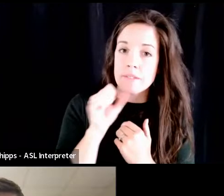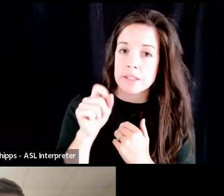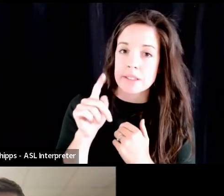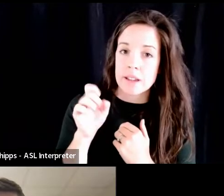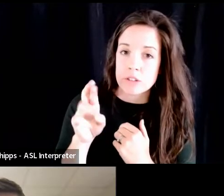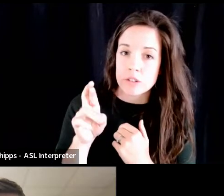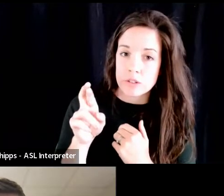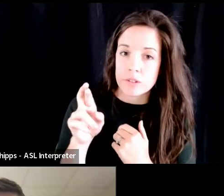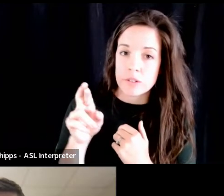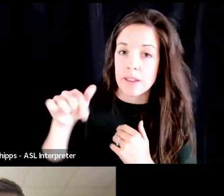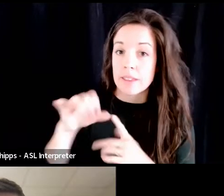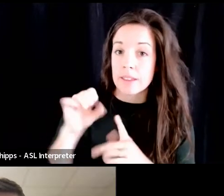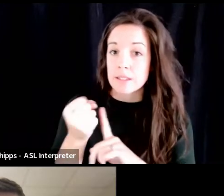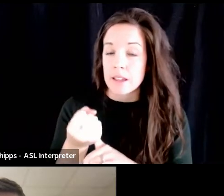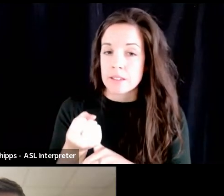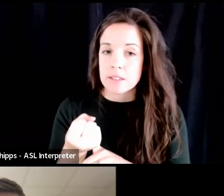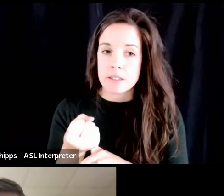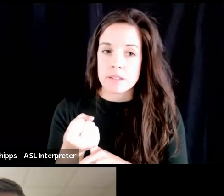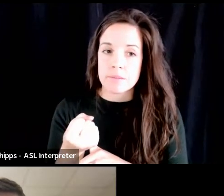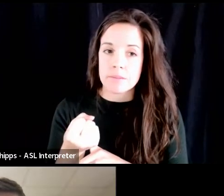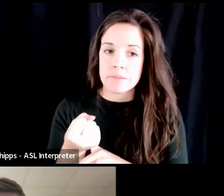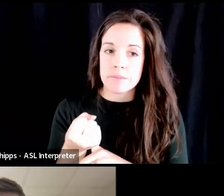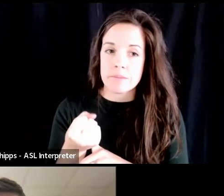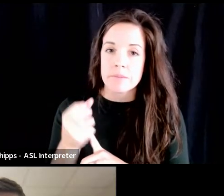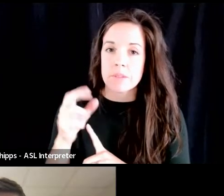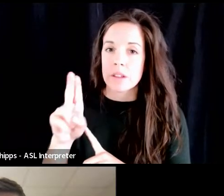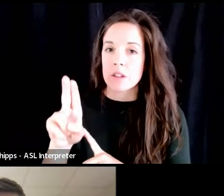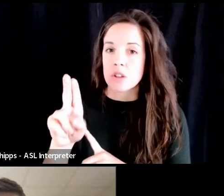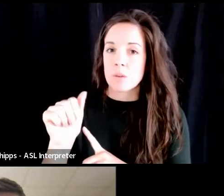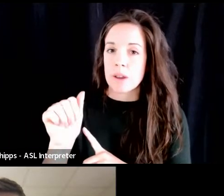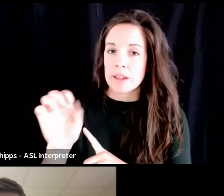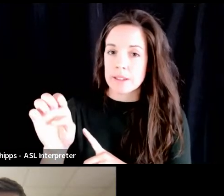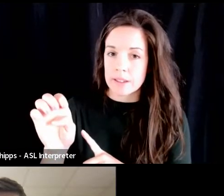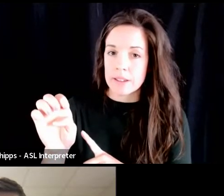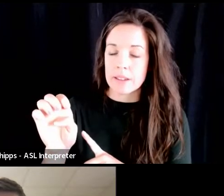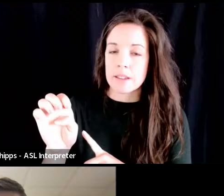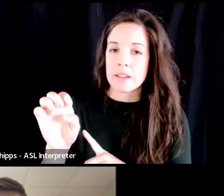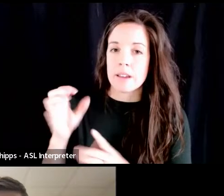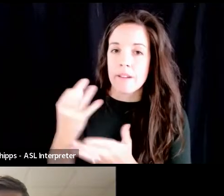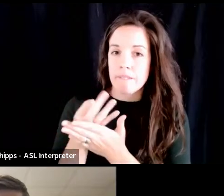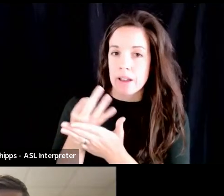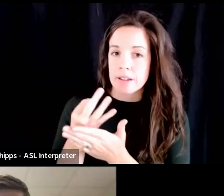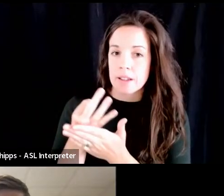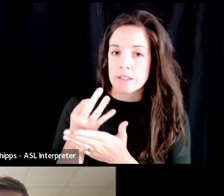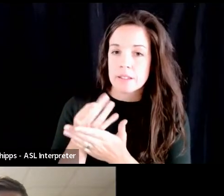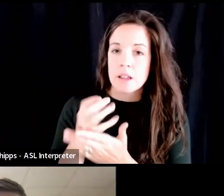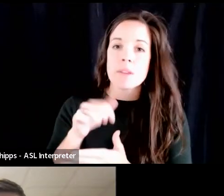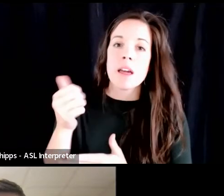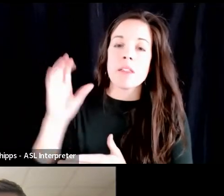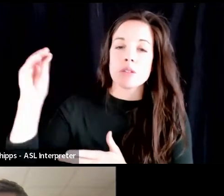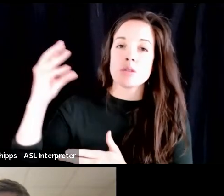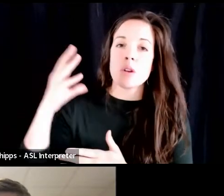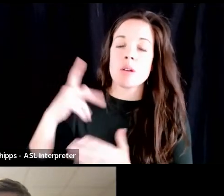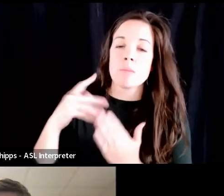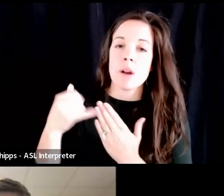In this case, it's going to be UAE finance, but the other solar projects in Jordan are all private